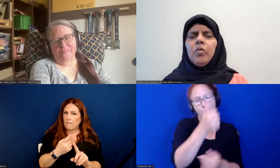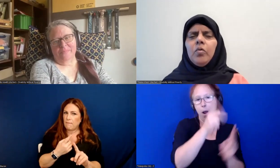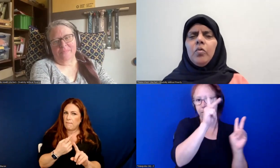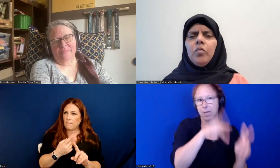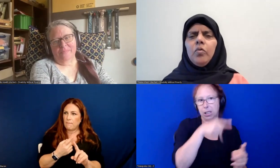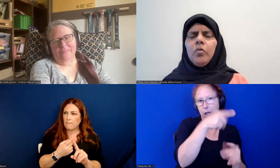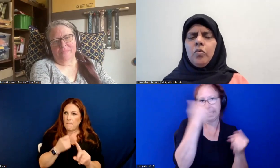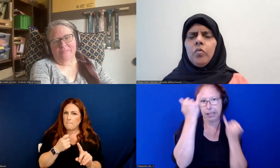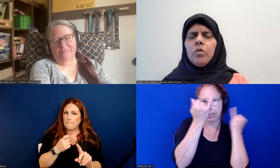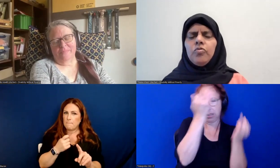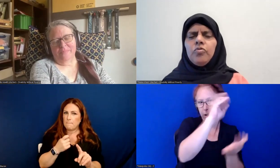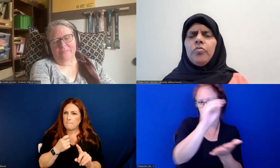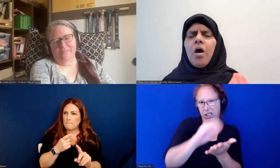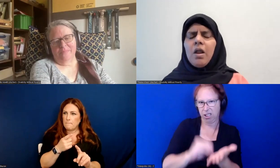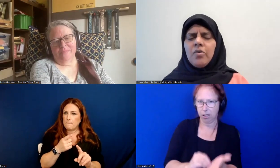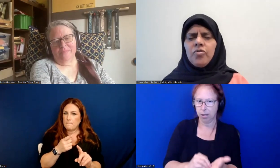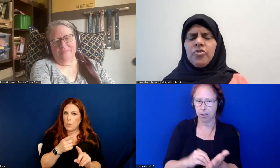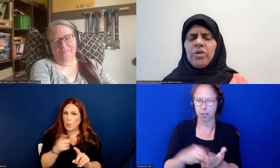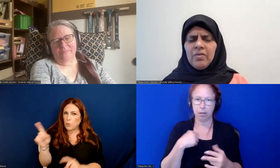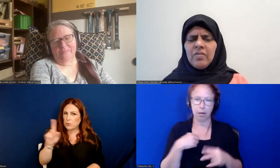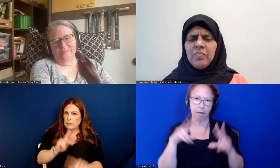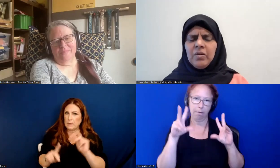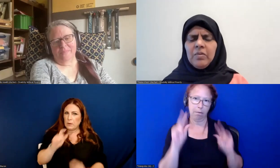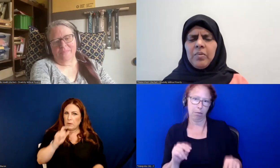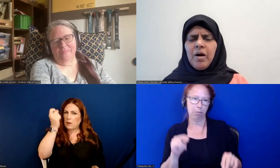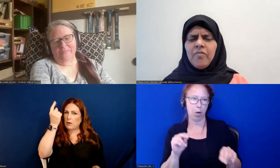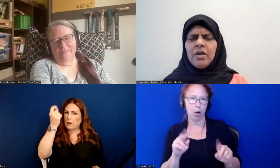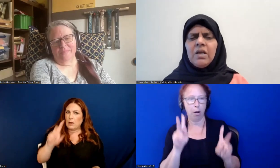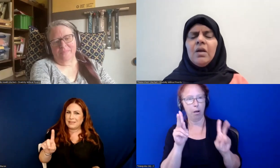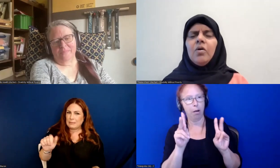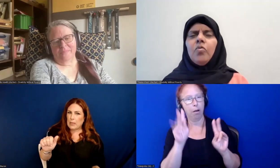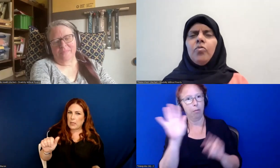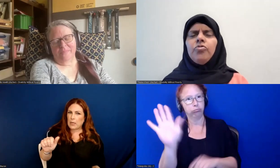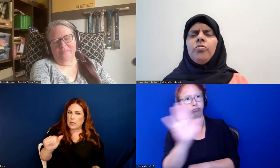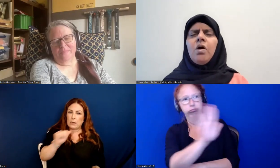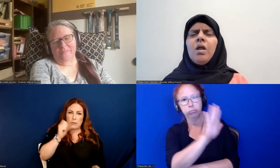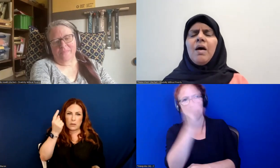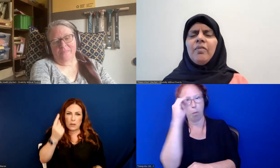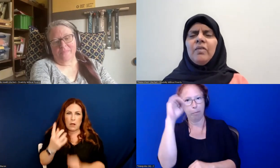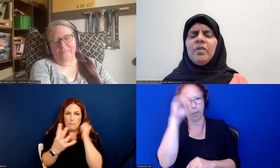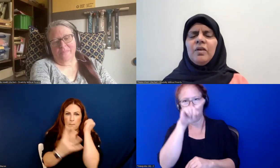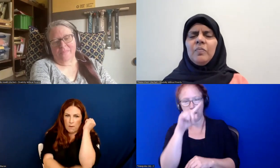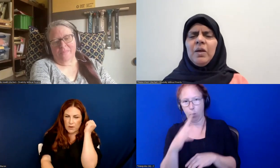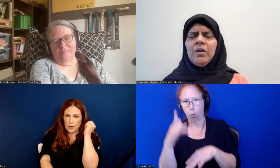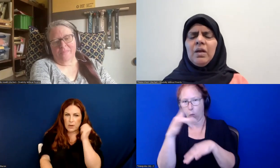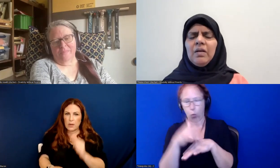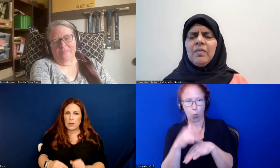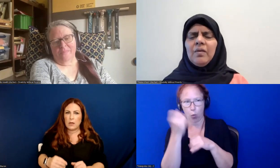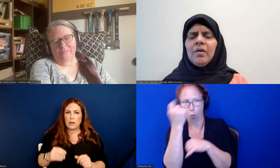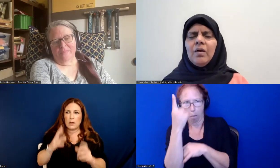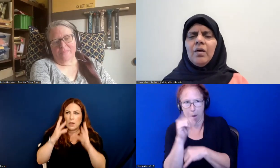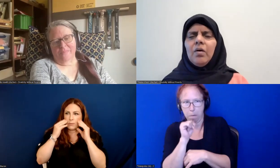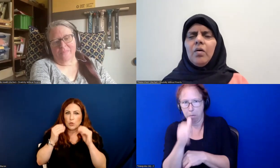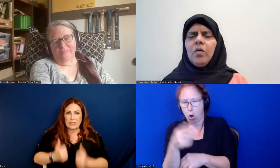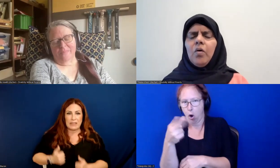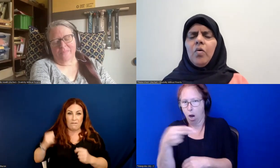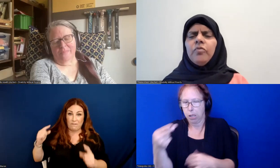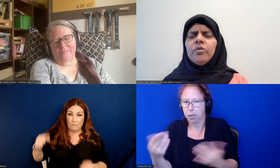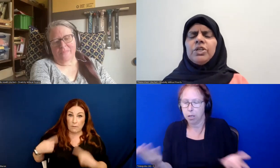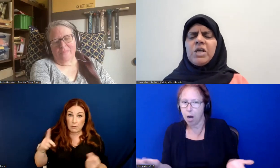people who do not understand disability poverty, who do not have lived experience,